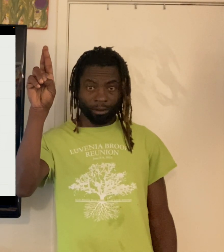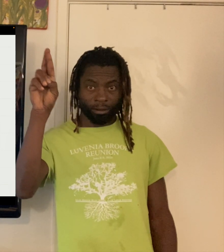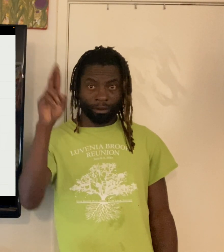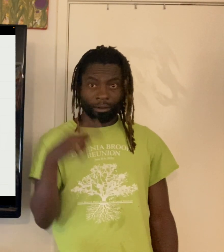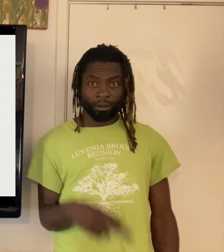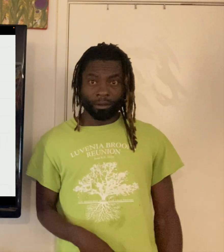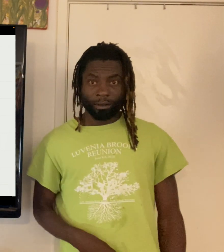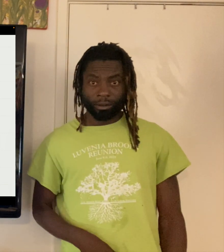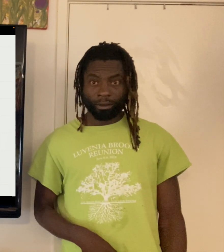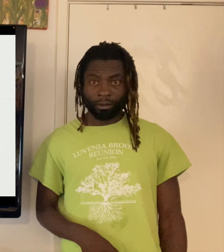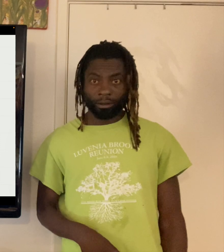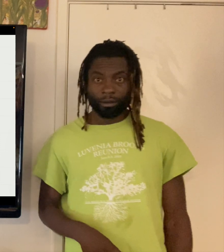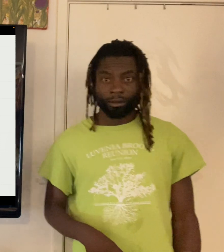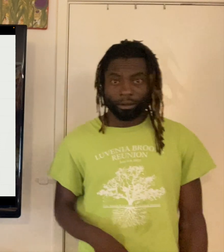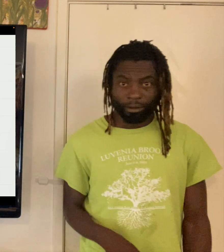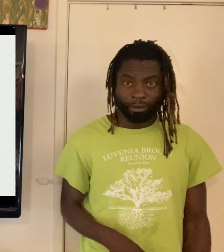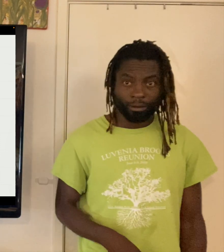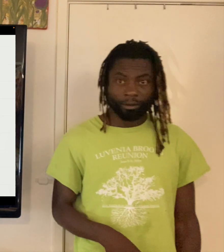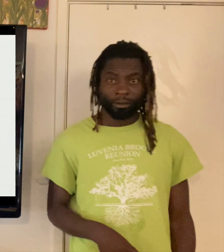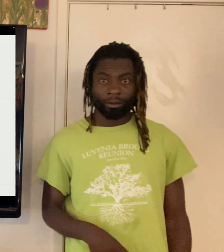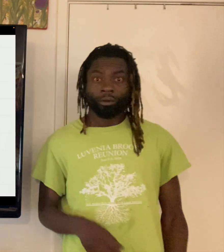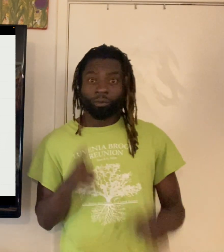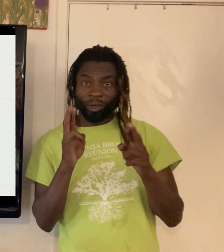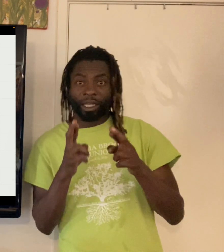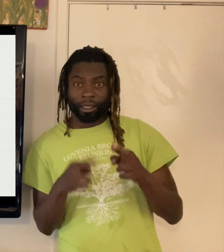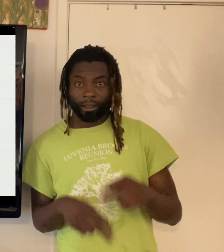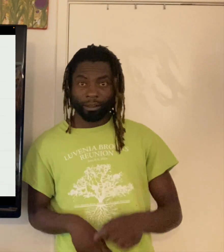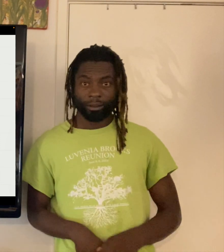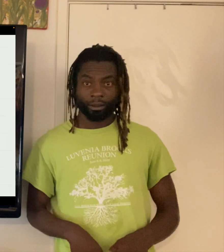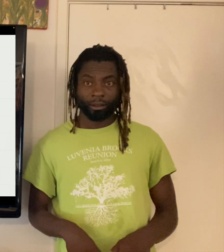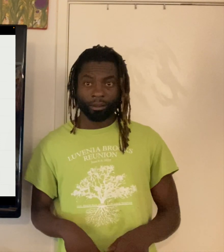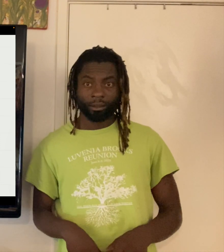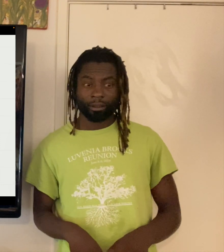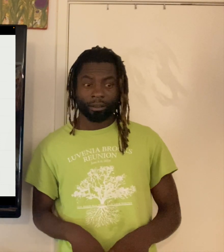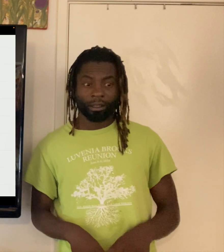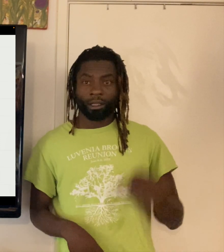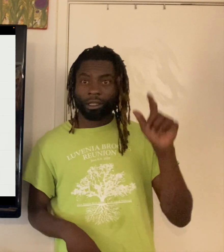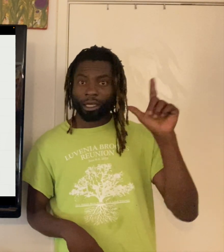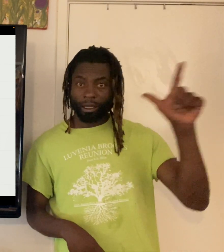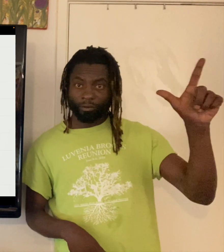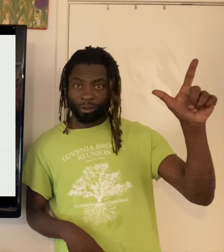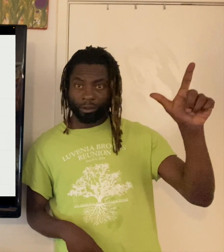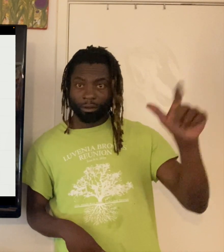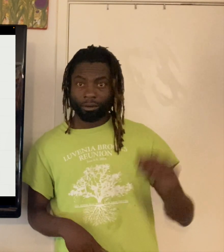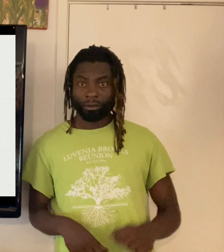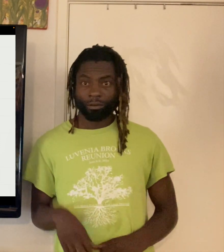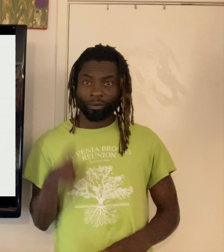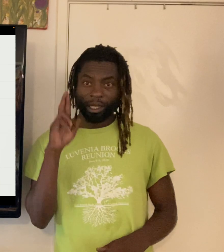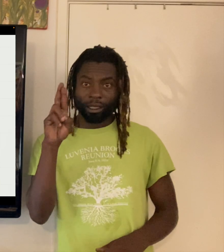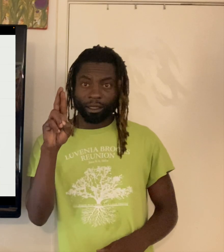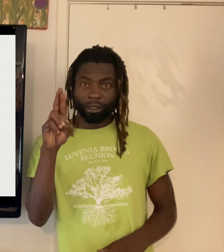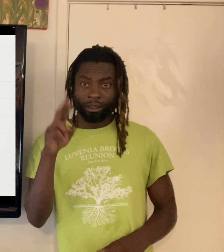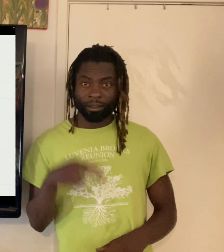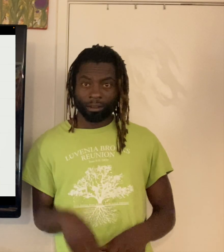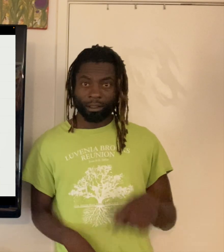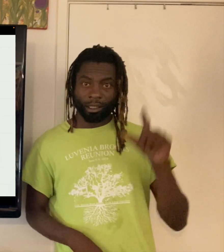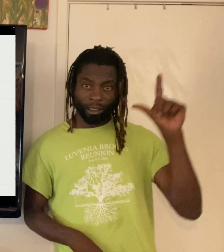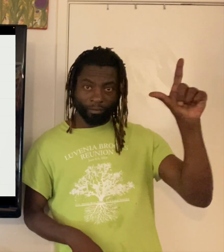high. And you can say the words with me too. Ready? Okay, go. Left,